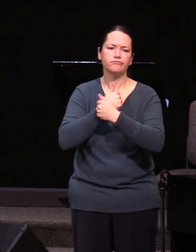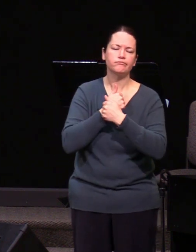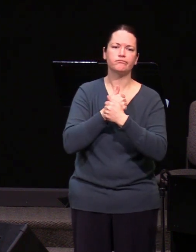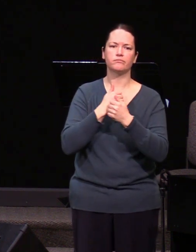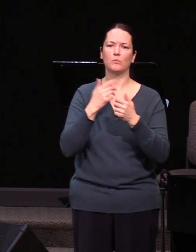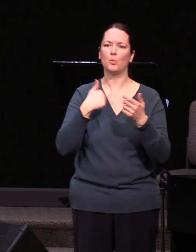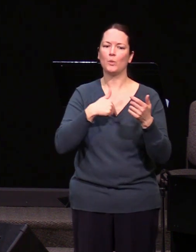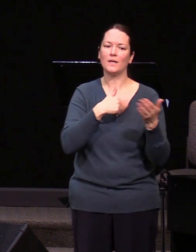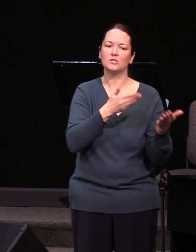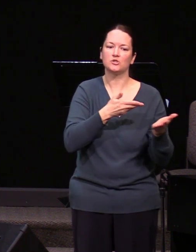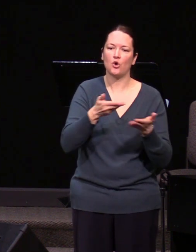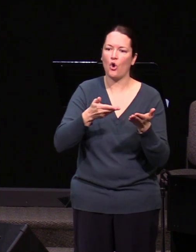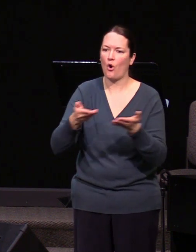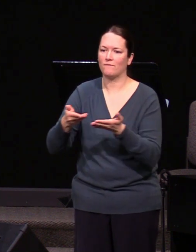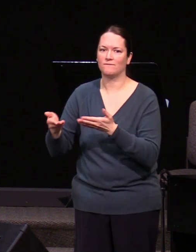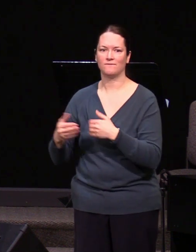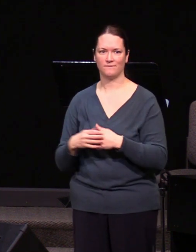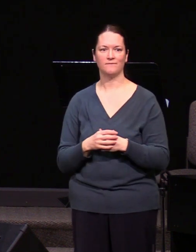serve.